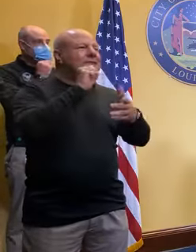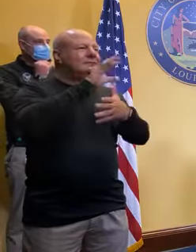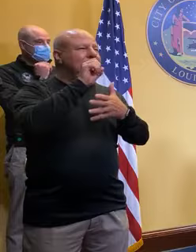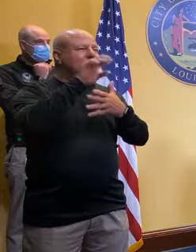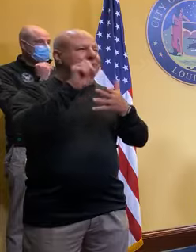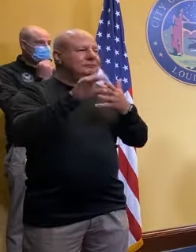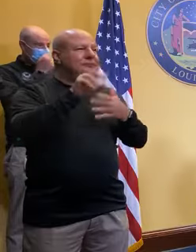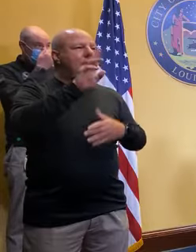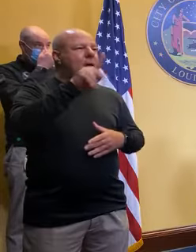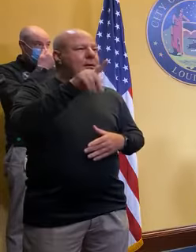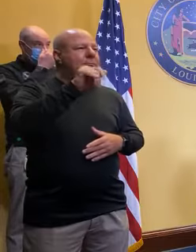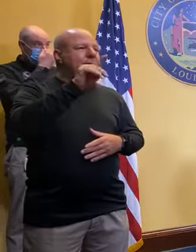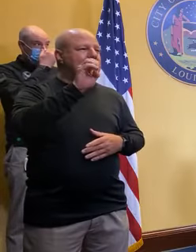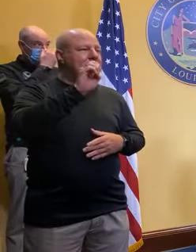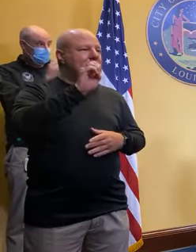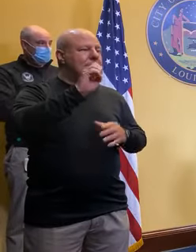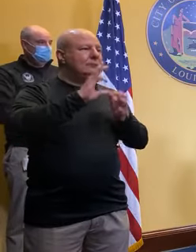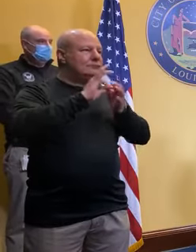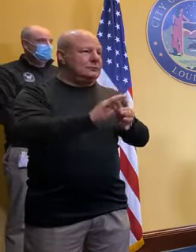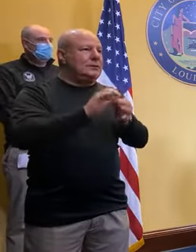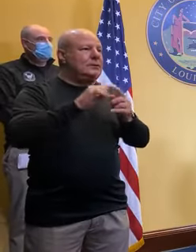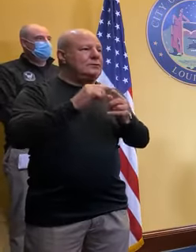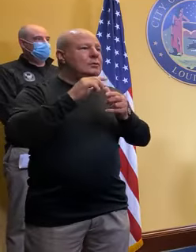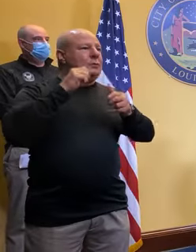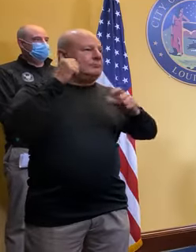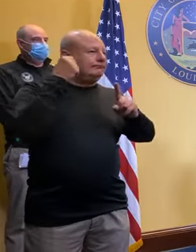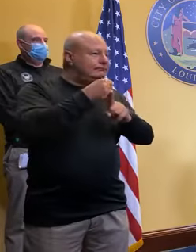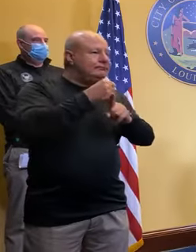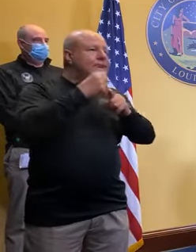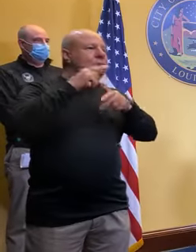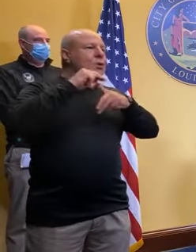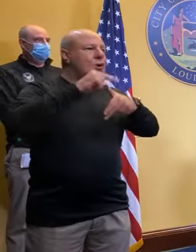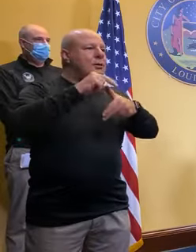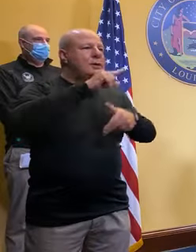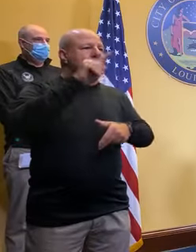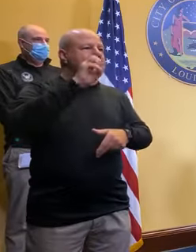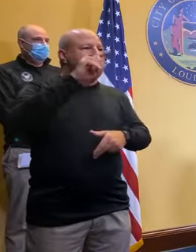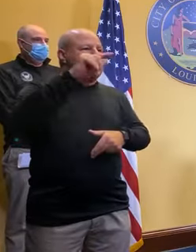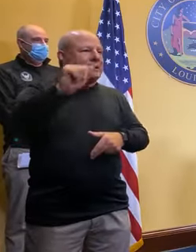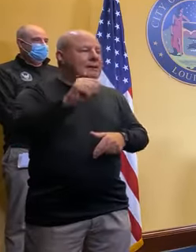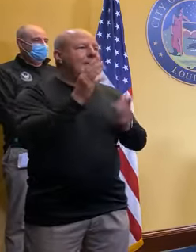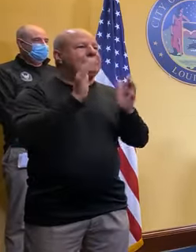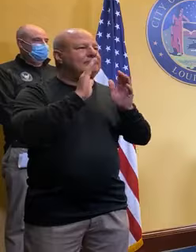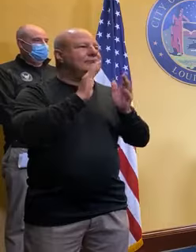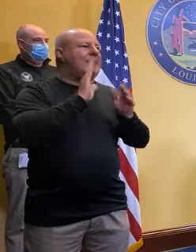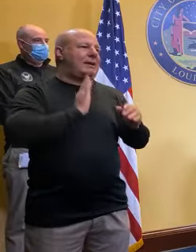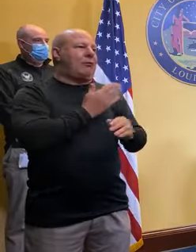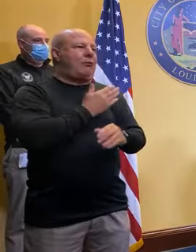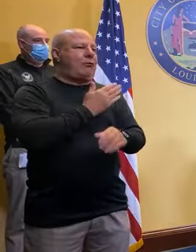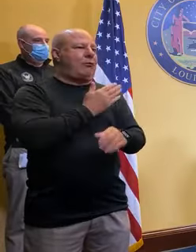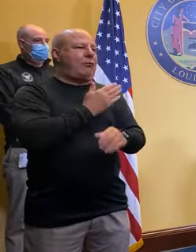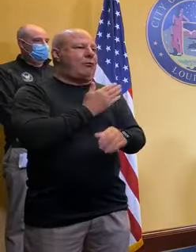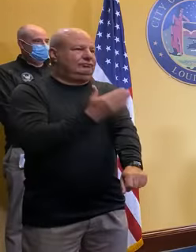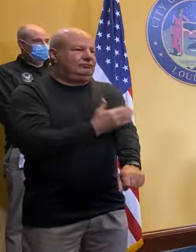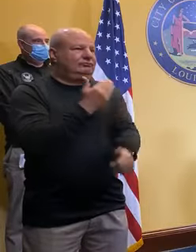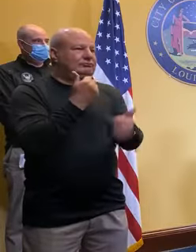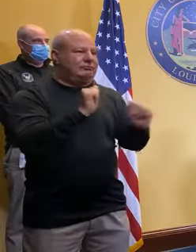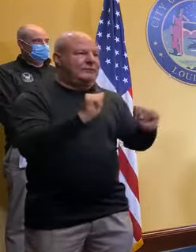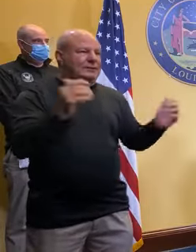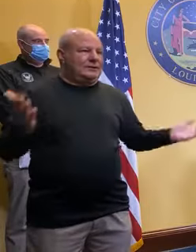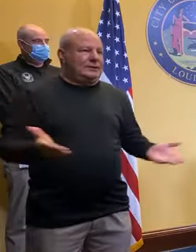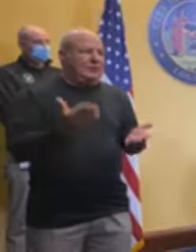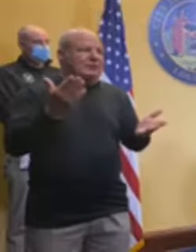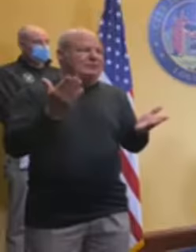to the impact of Hurricane Zeta and our restoration efforts here.